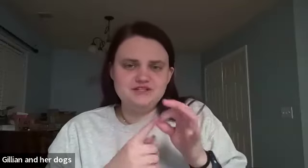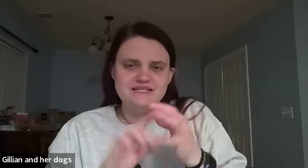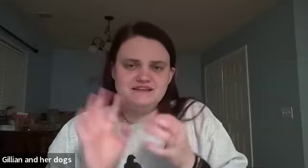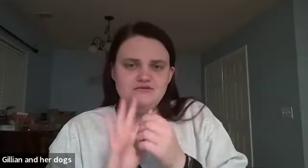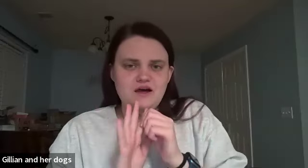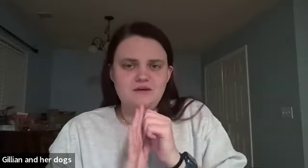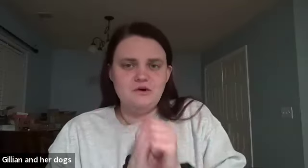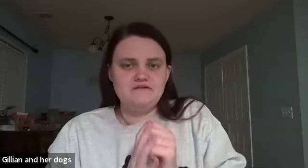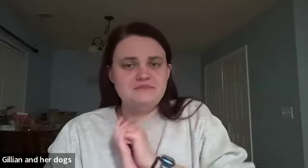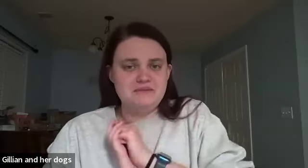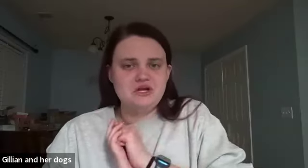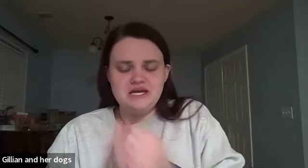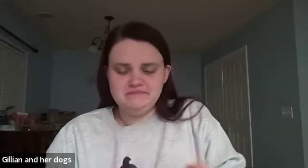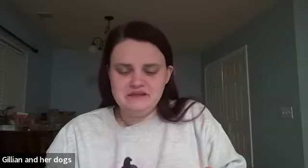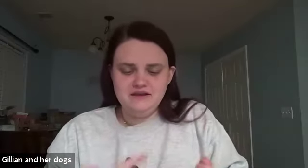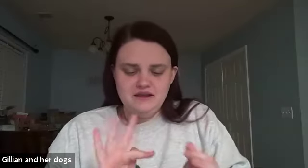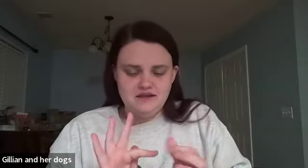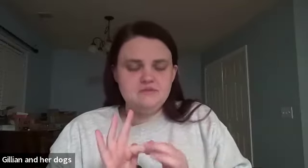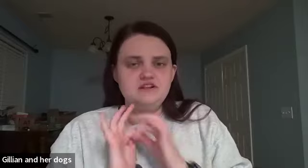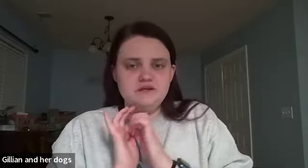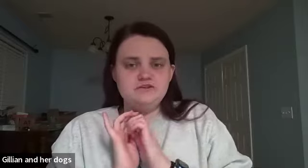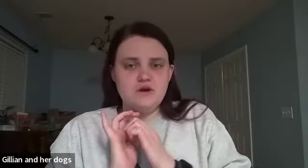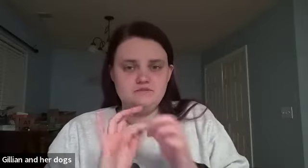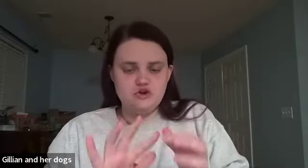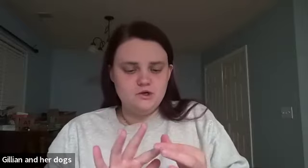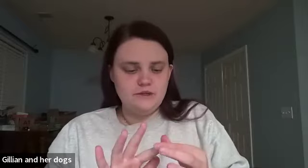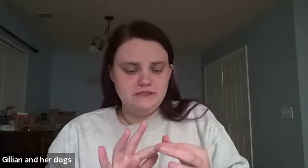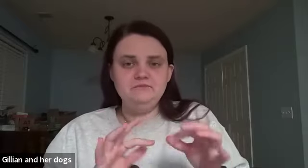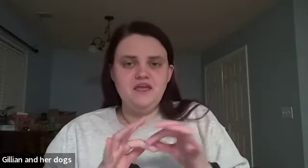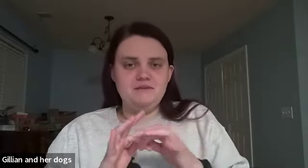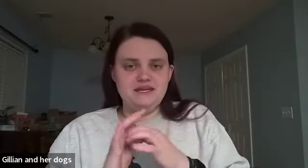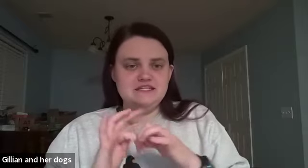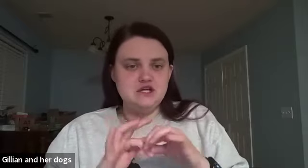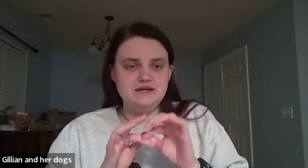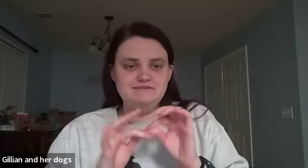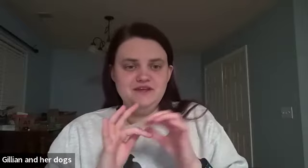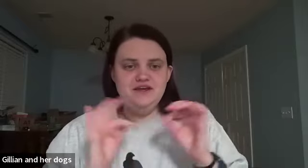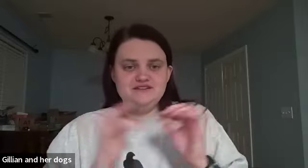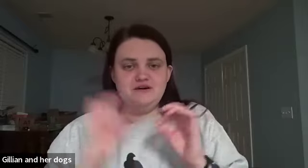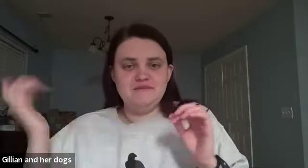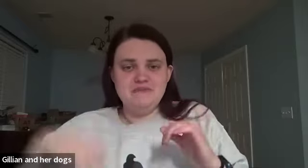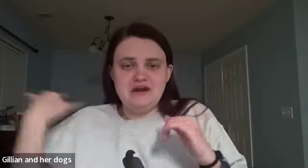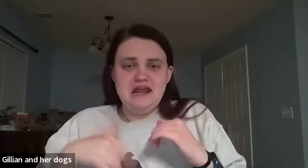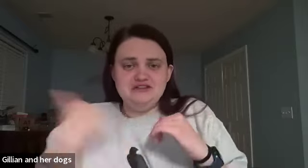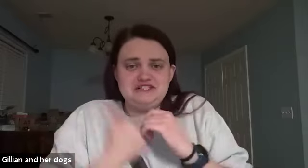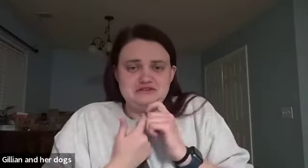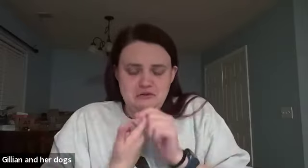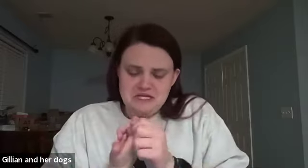pinched myself, or I've gotten a paper cut, and I'm a little bit of a drama queen, and my kids know it. So I'll get a paper cut and I'll just sit there going